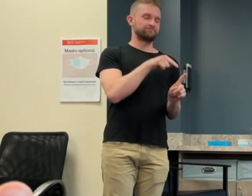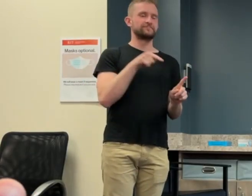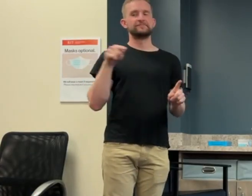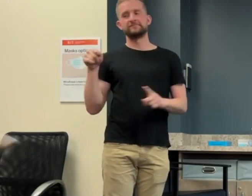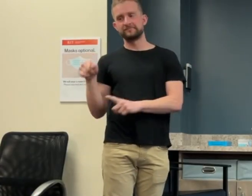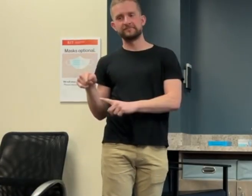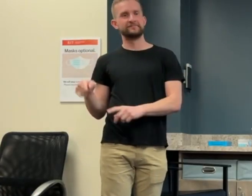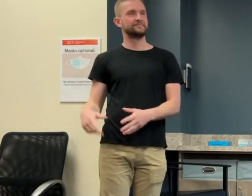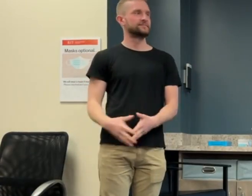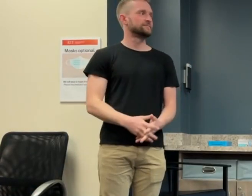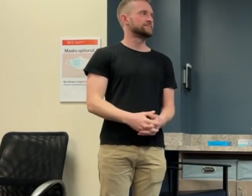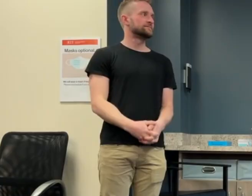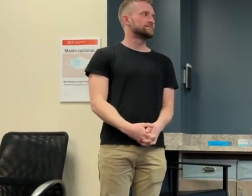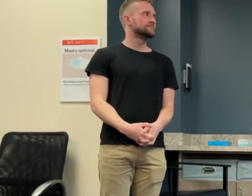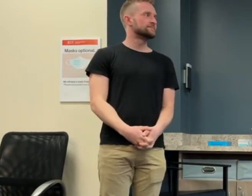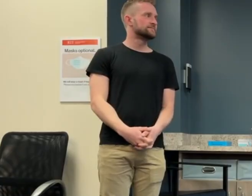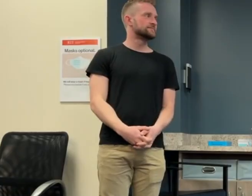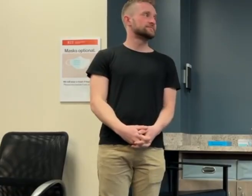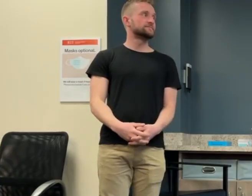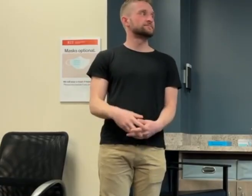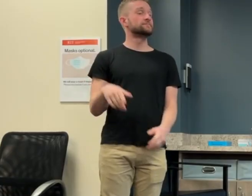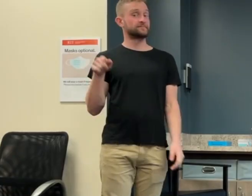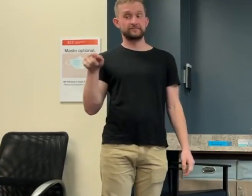With sensory neural, this also means that